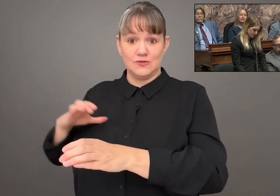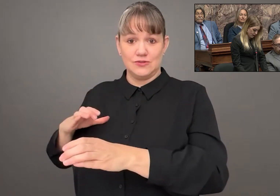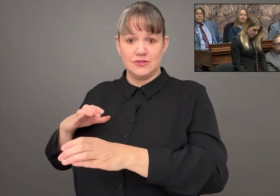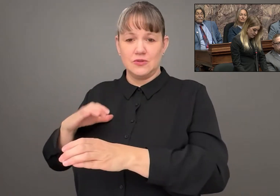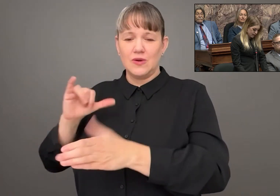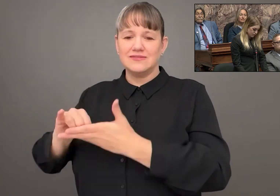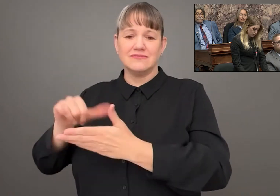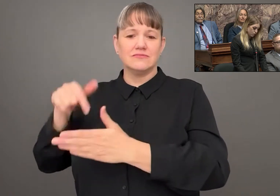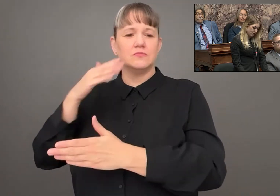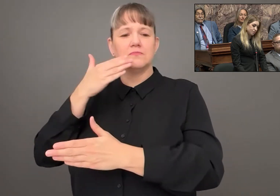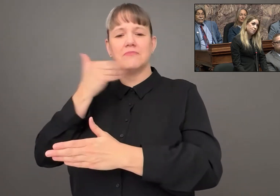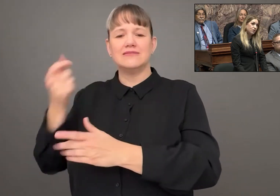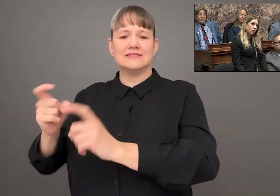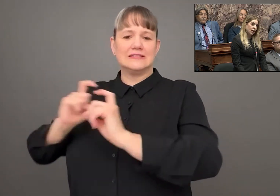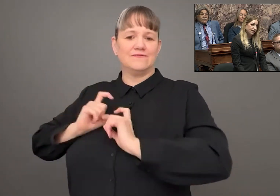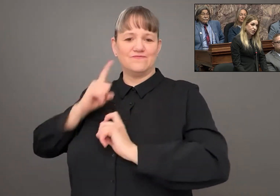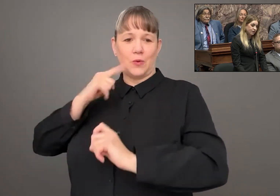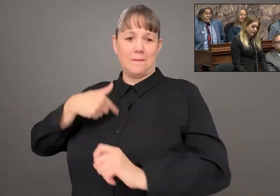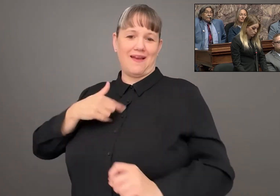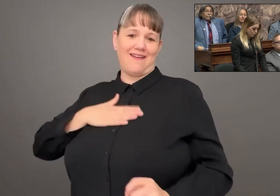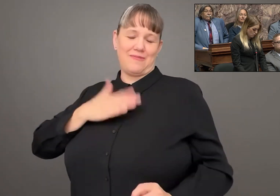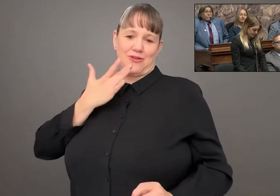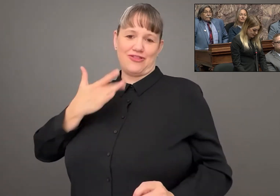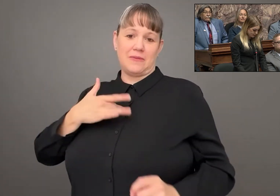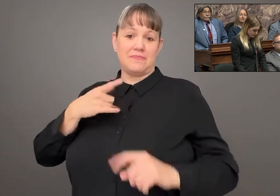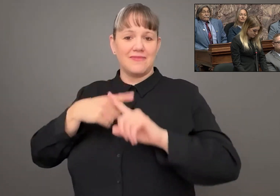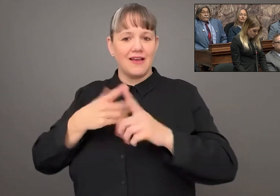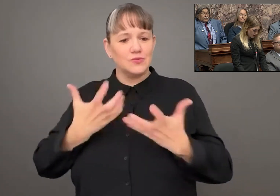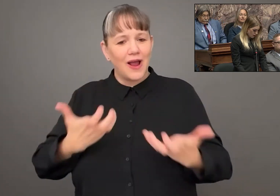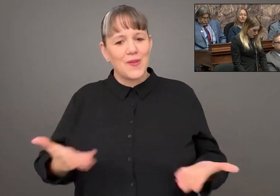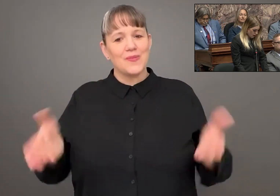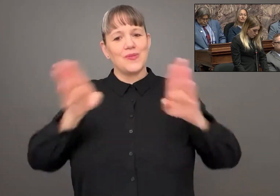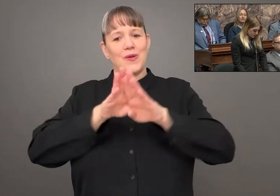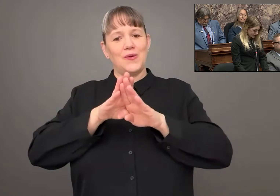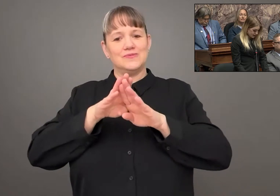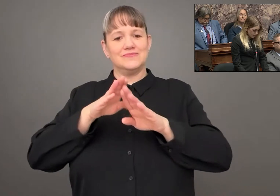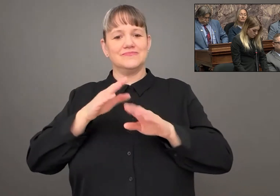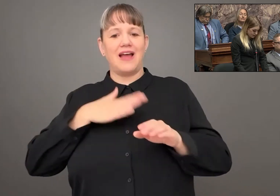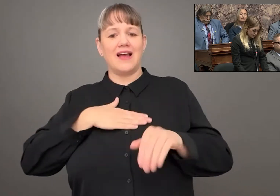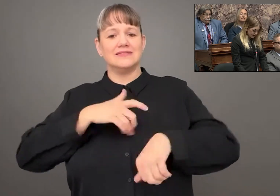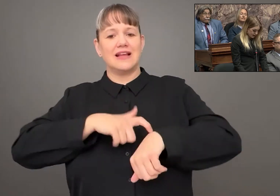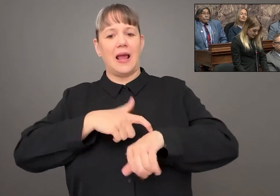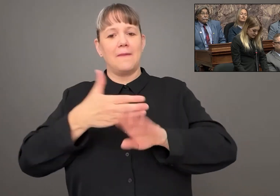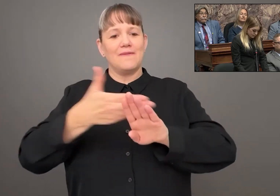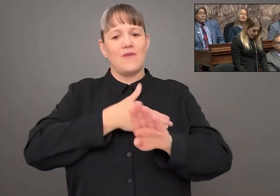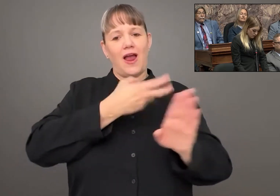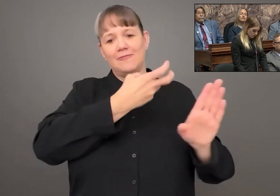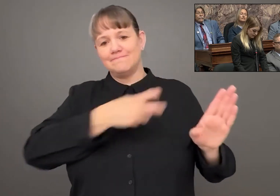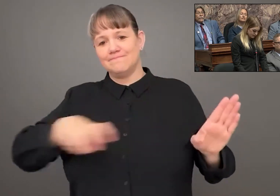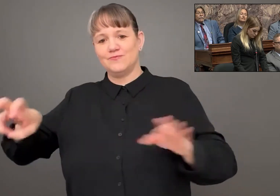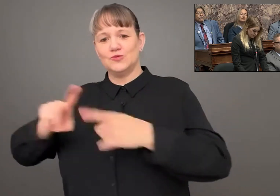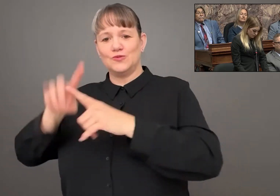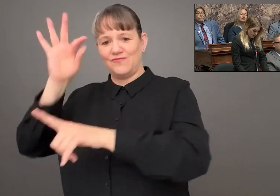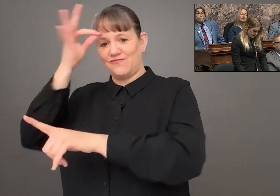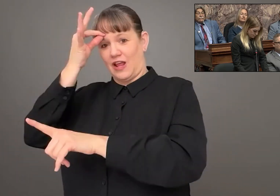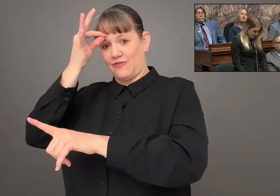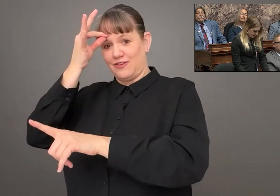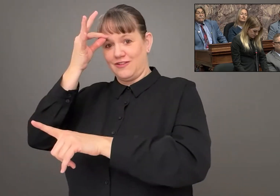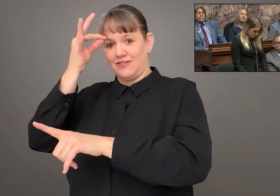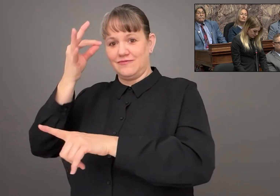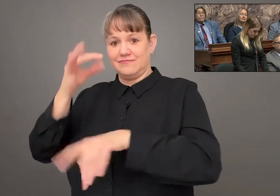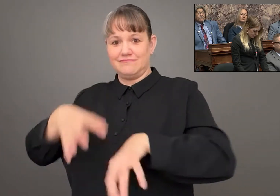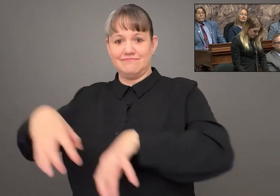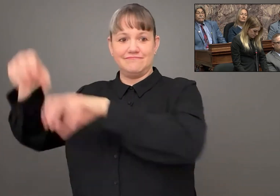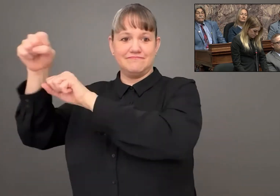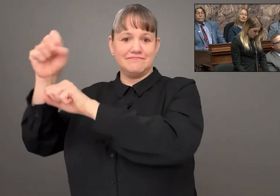out my time in local government before entering federal politics. I want to take a moment to recognize some of my colleagues who deserve credit for bringing